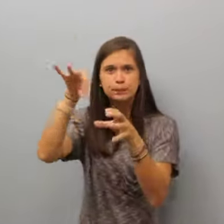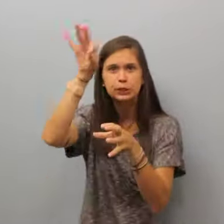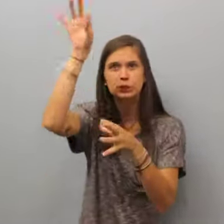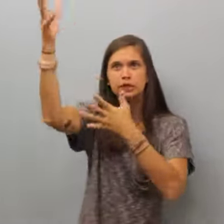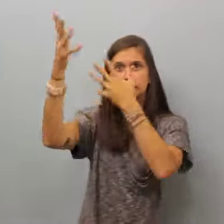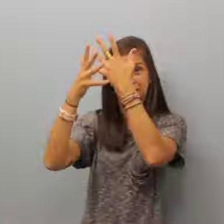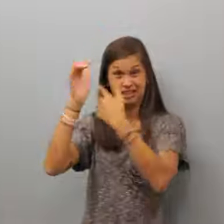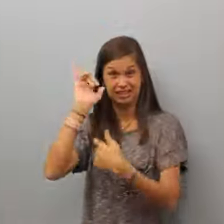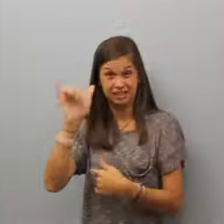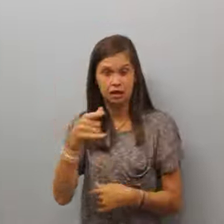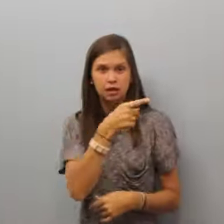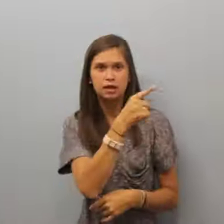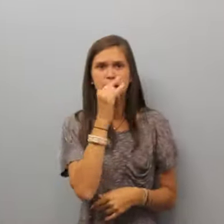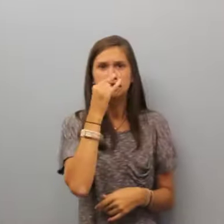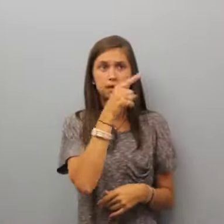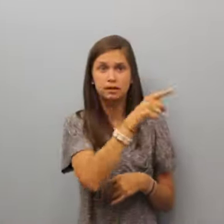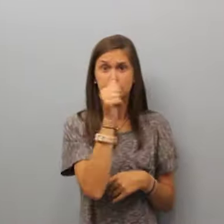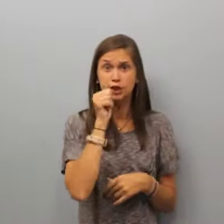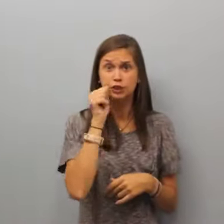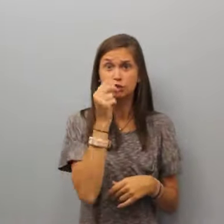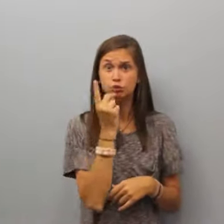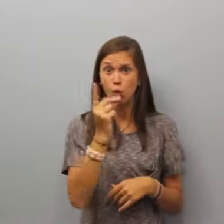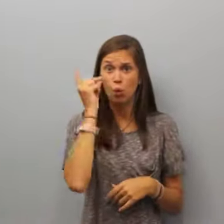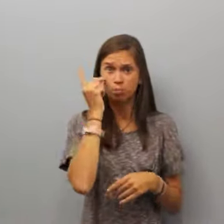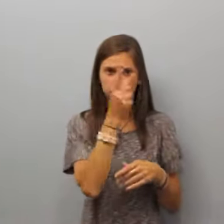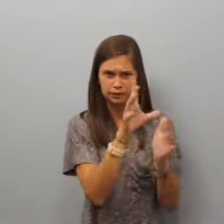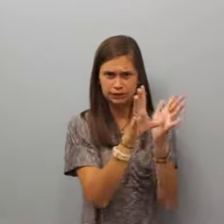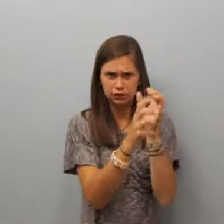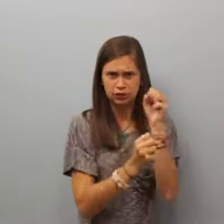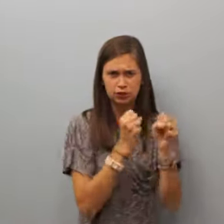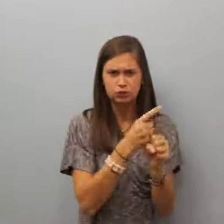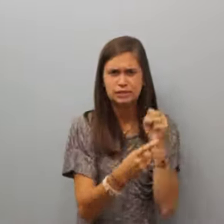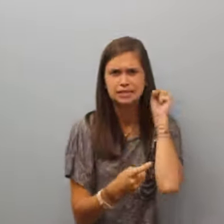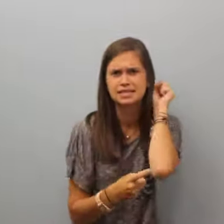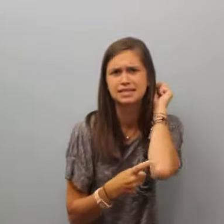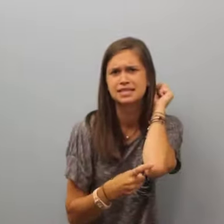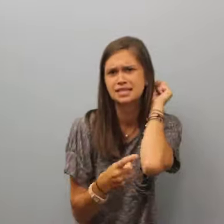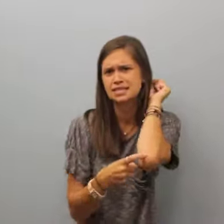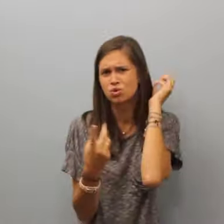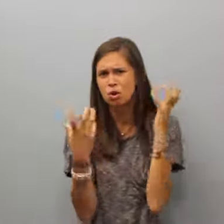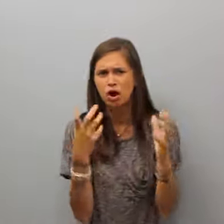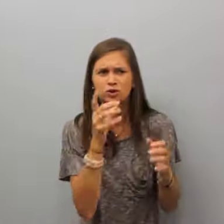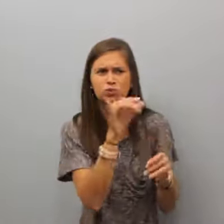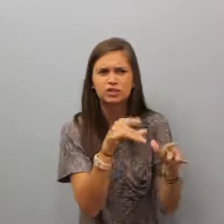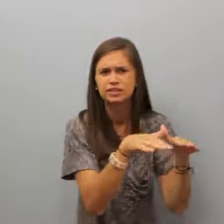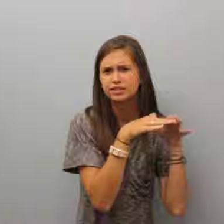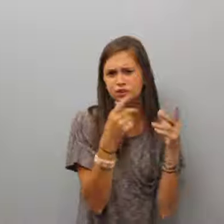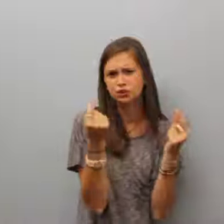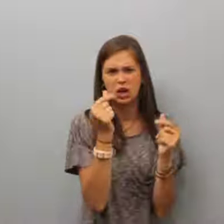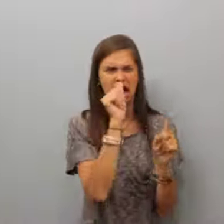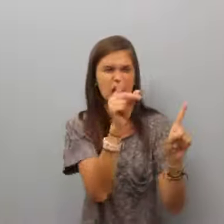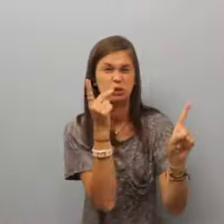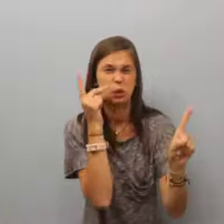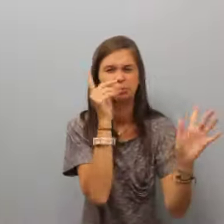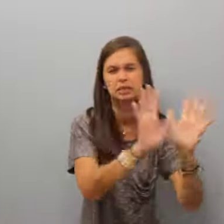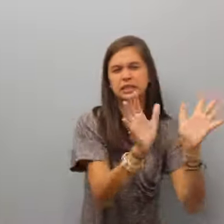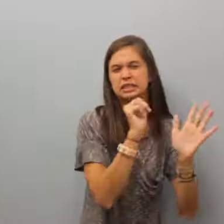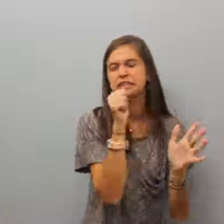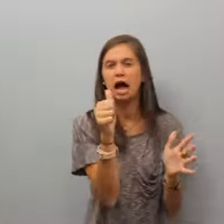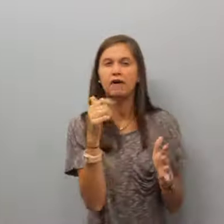It was amazing. My second memory is when we did a Ouija board. We tried to channel spirits and decided it would be